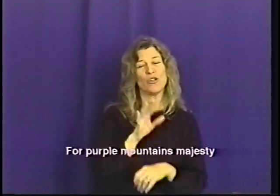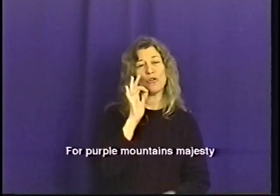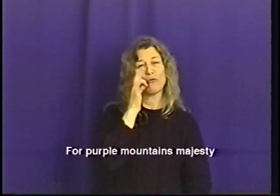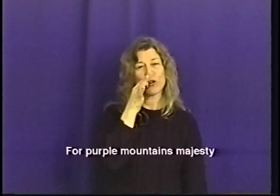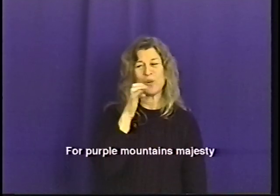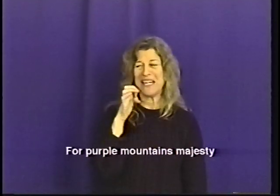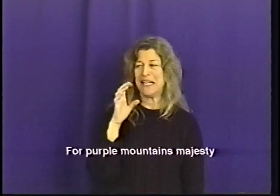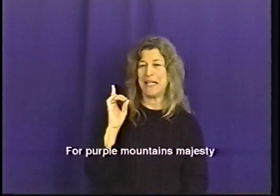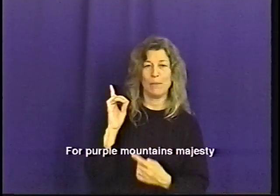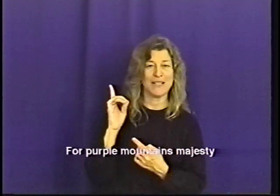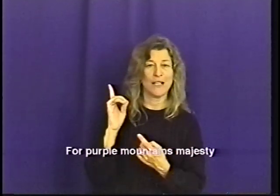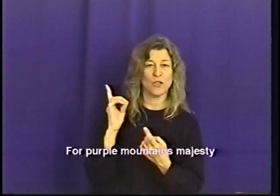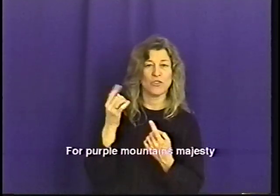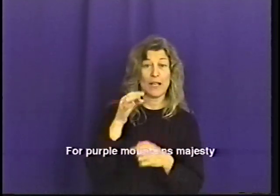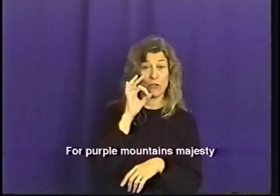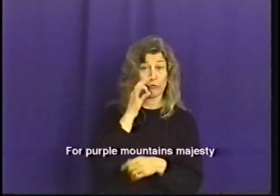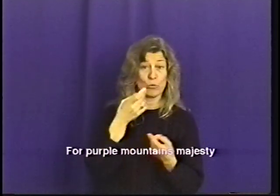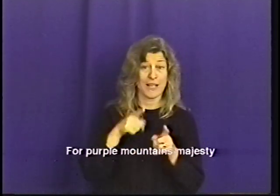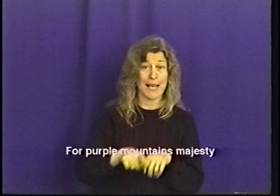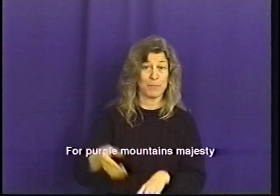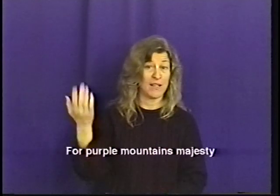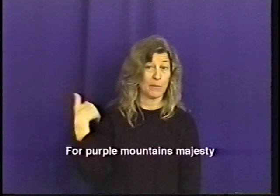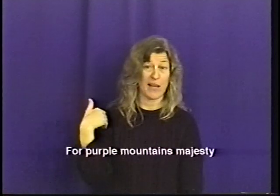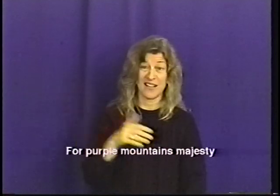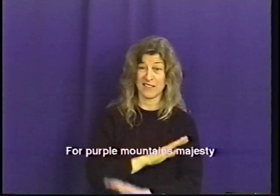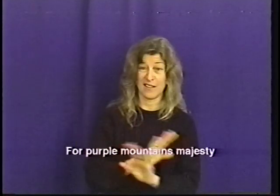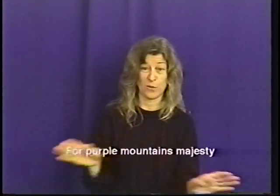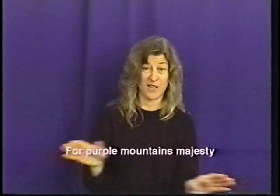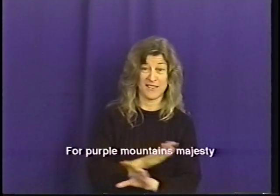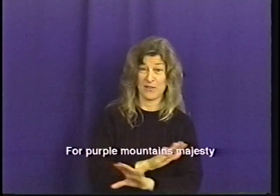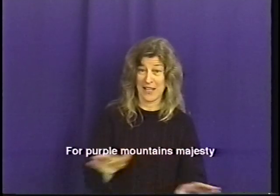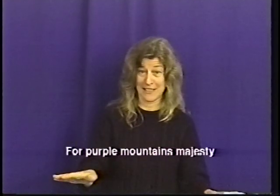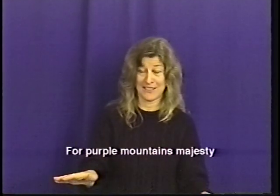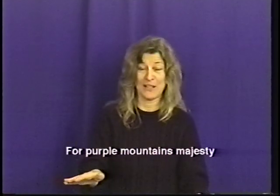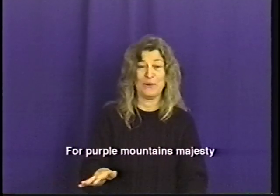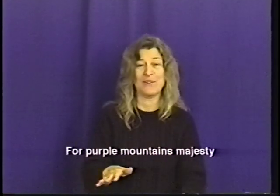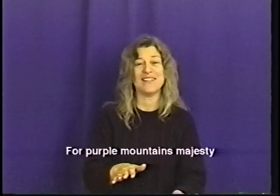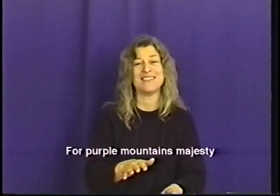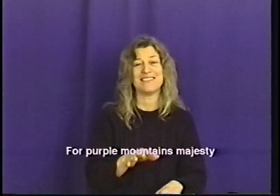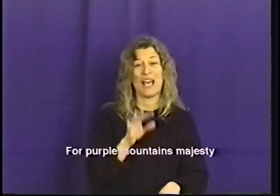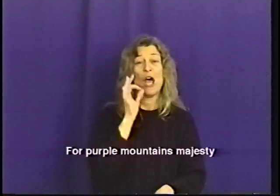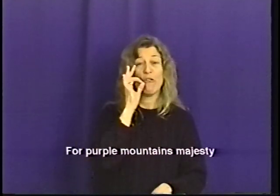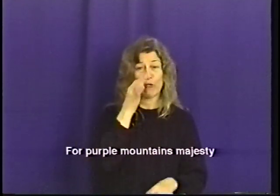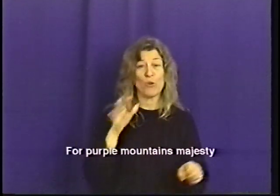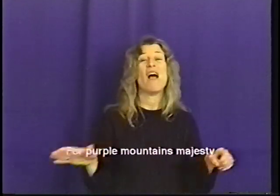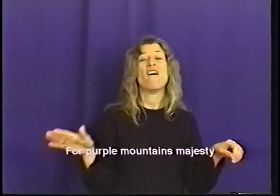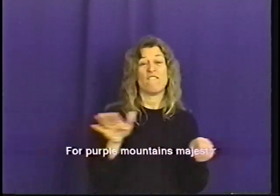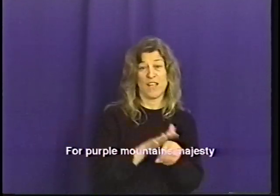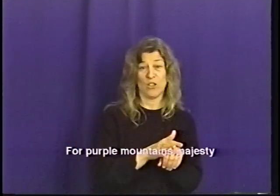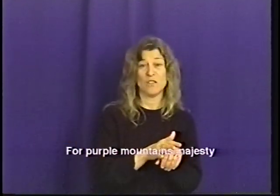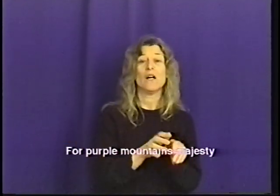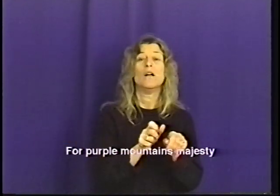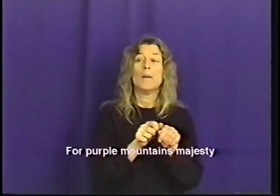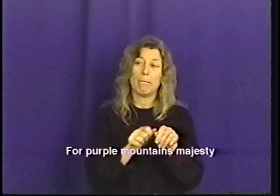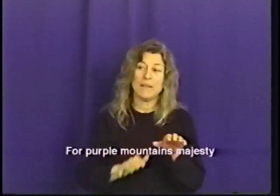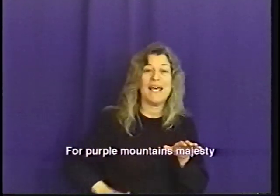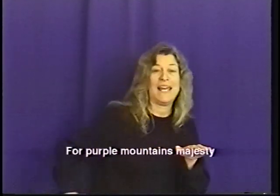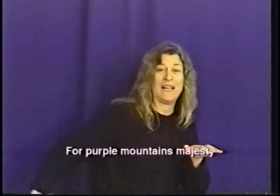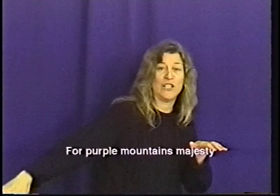do fruit ED, but that looks like it's fruit that happened in the past, so you don't want to do that. So we're going to say fruit-filled plain, and